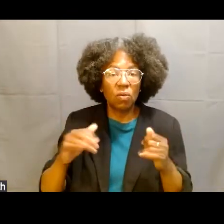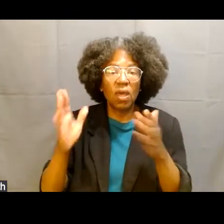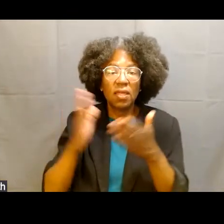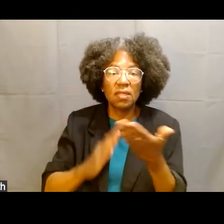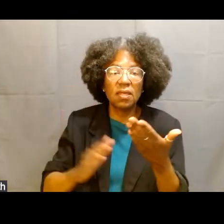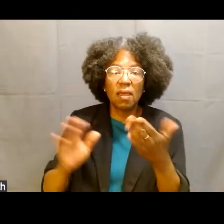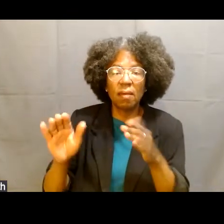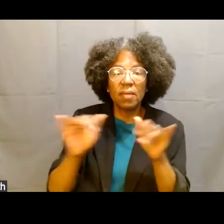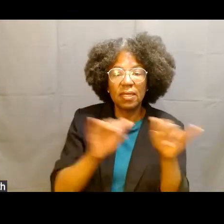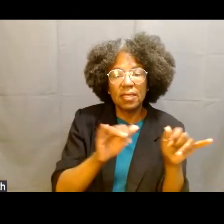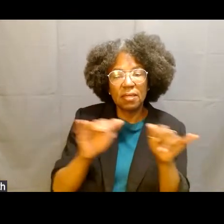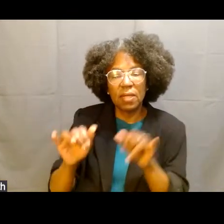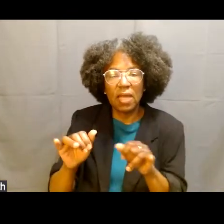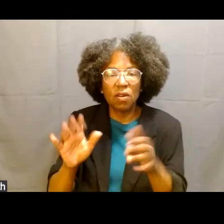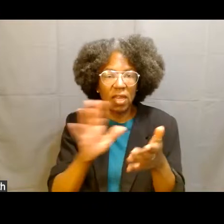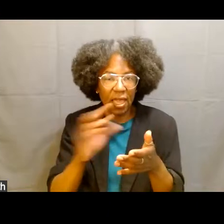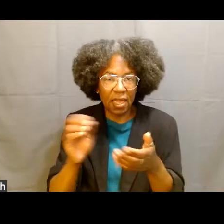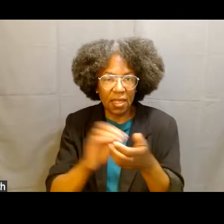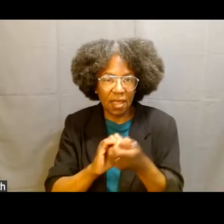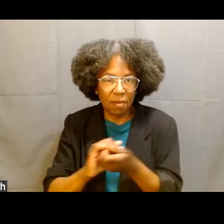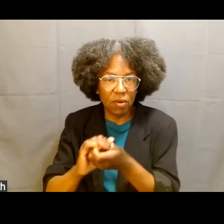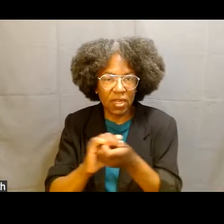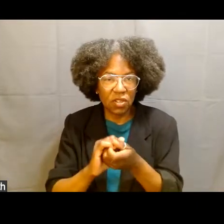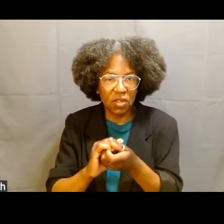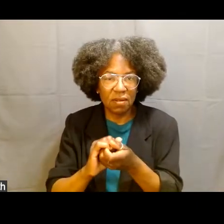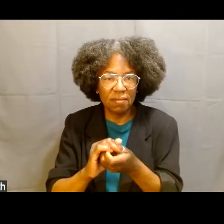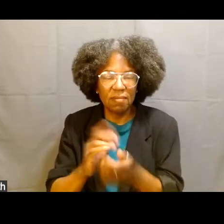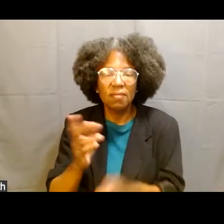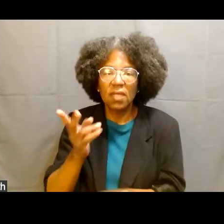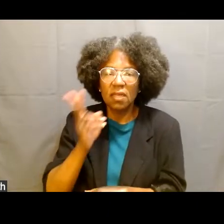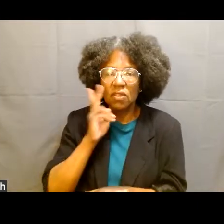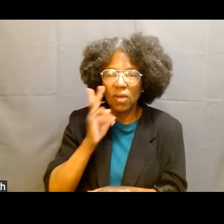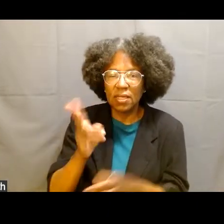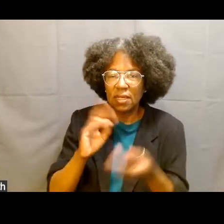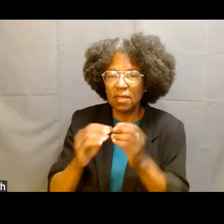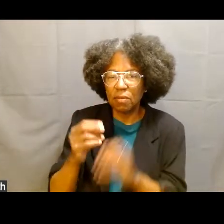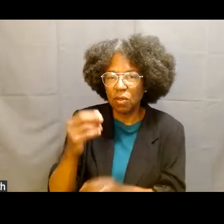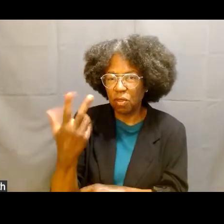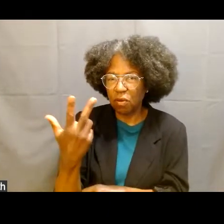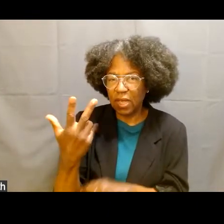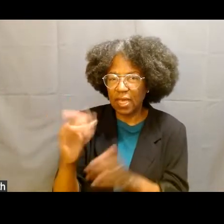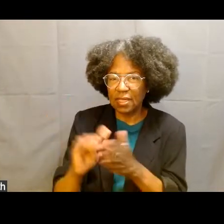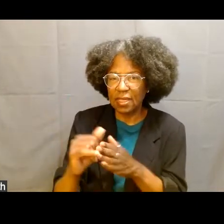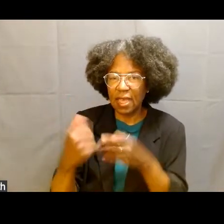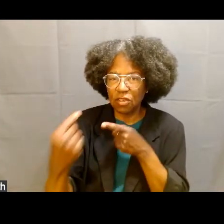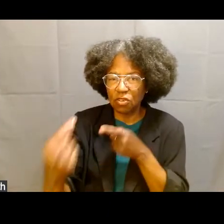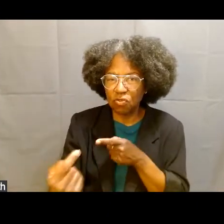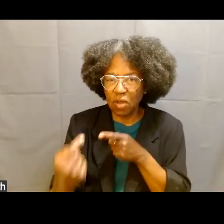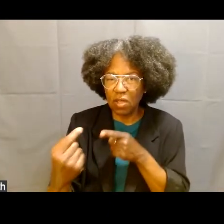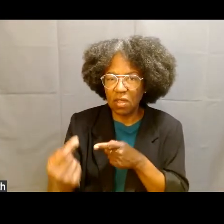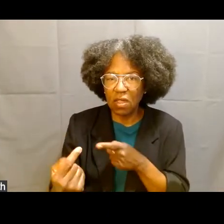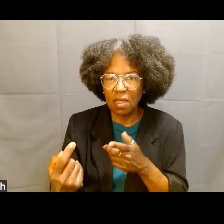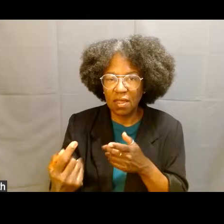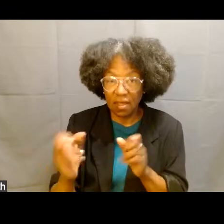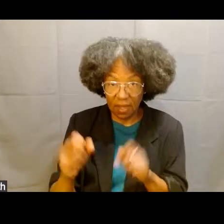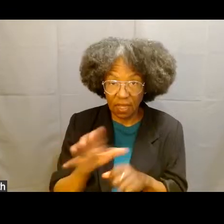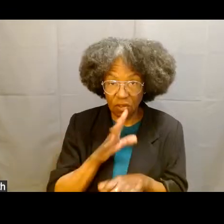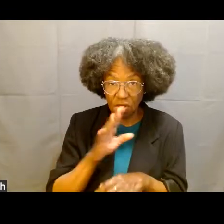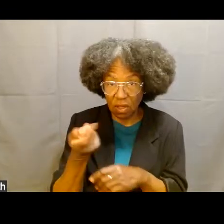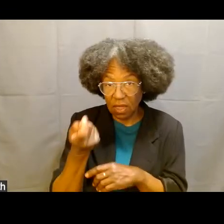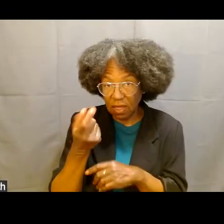collaboration. So how I see number 3 is that struggle in some ways. So can you talk a little bit about that? What are your